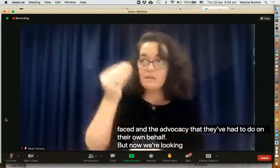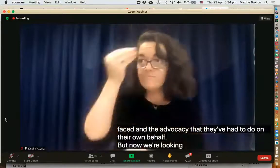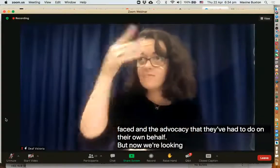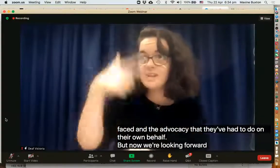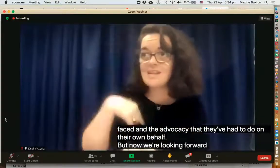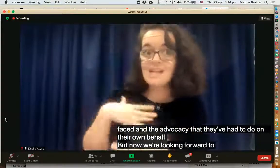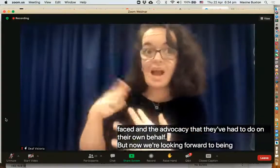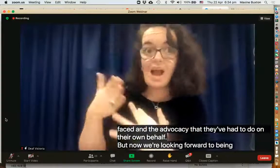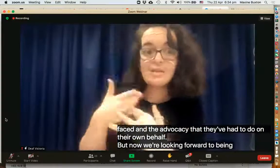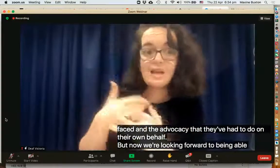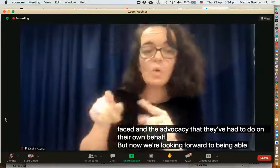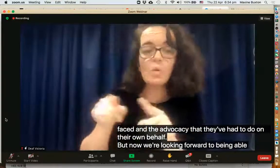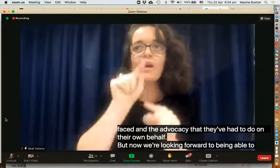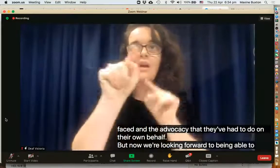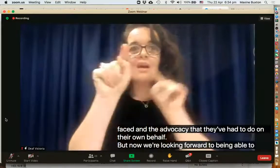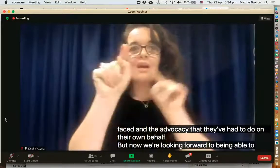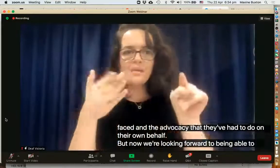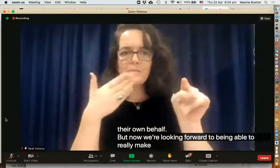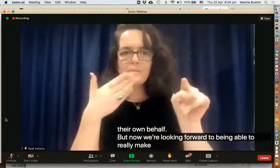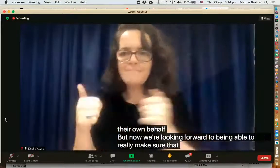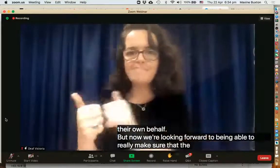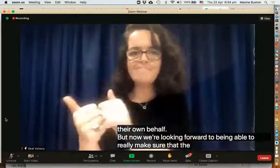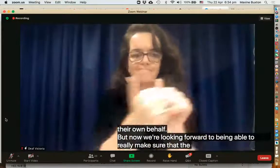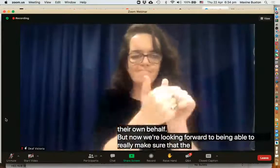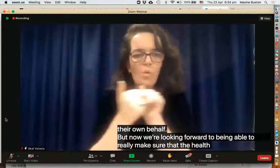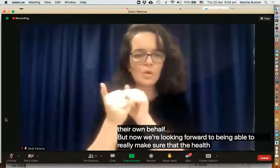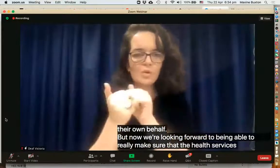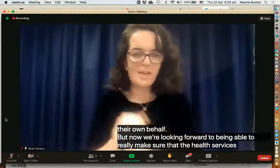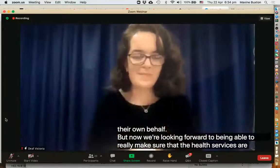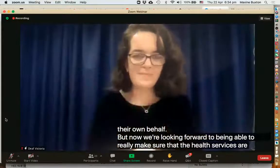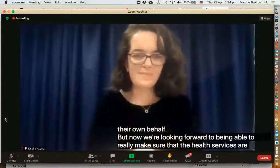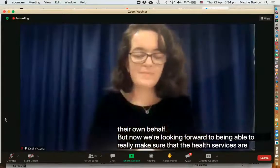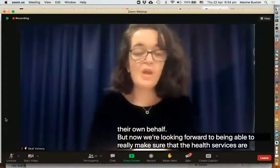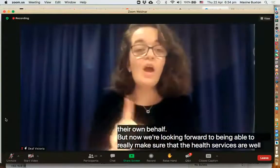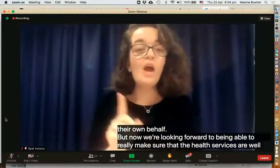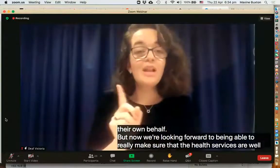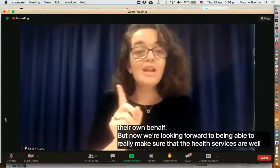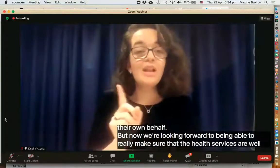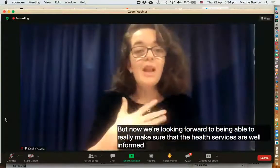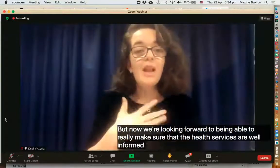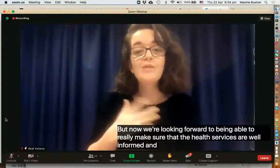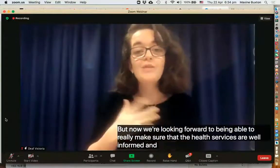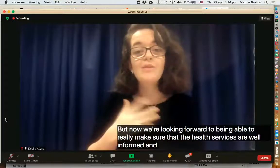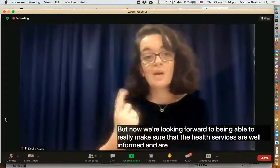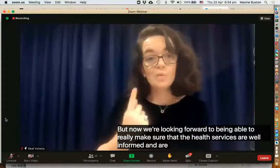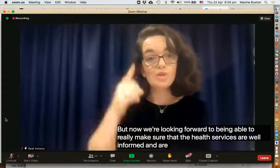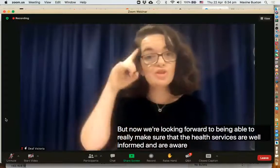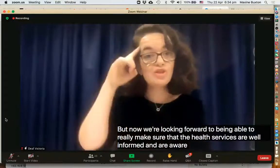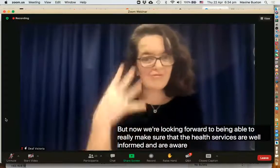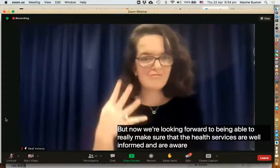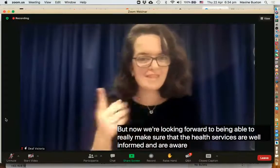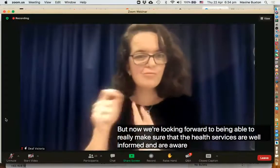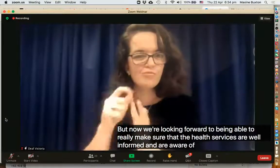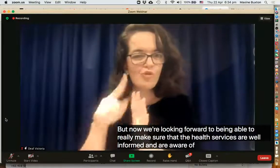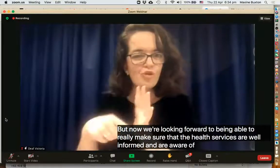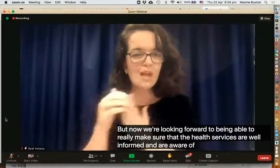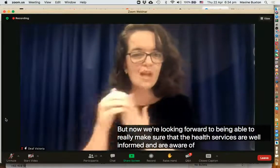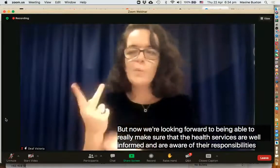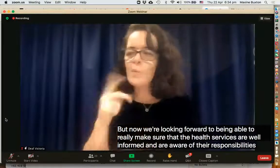health services are well informed and are aware of their responsibilities and requirements to provide access. So now I'd like